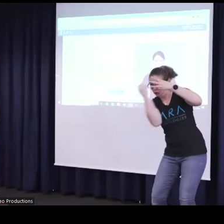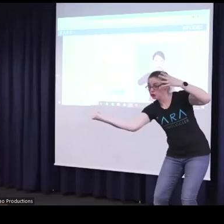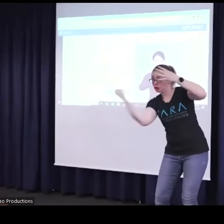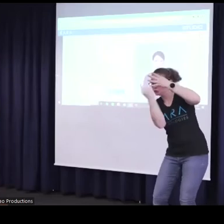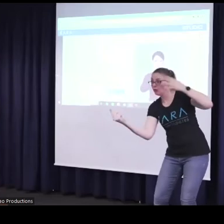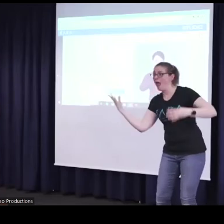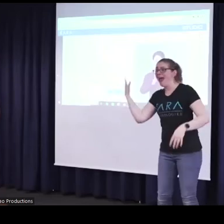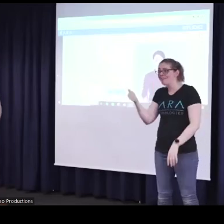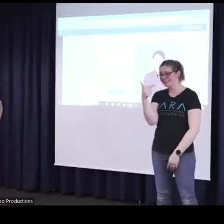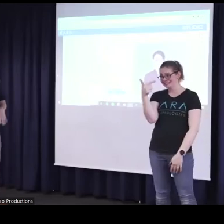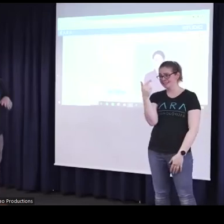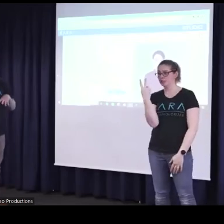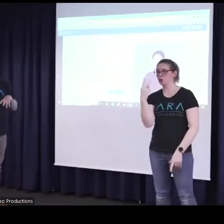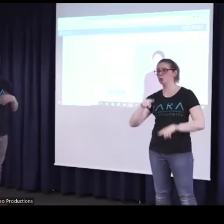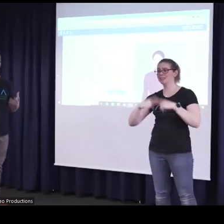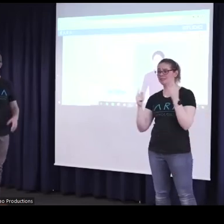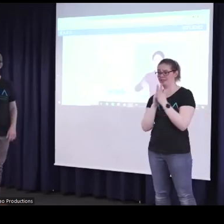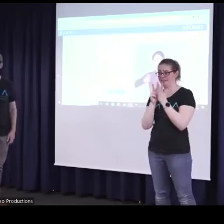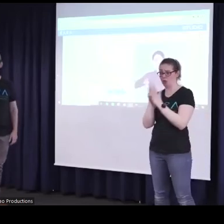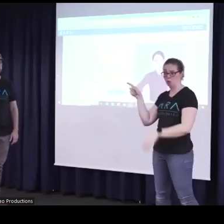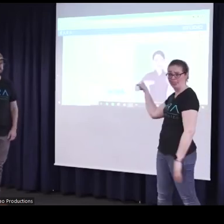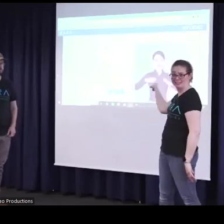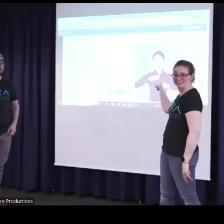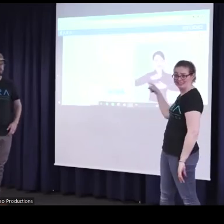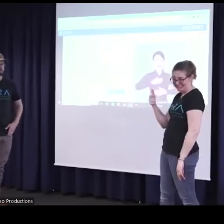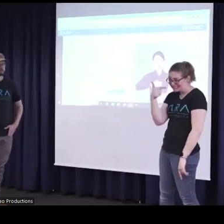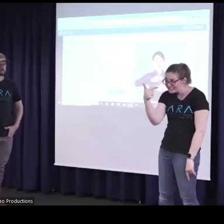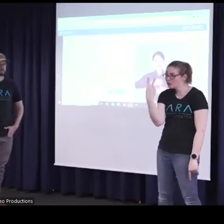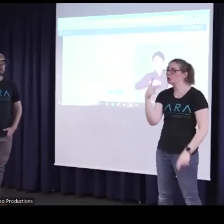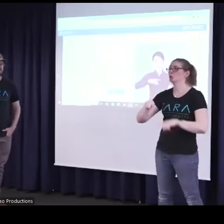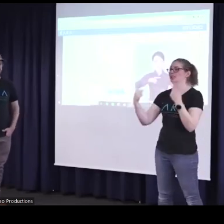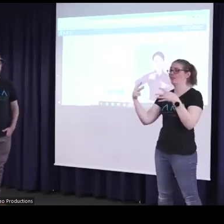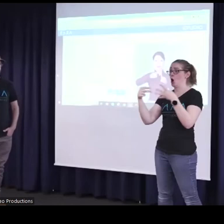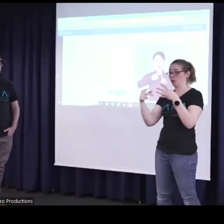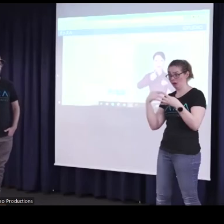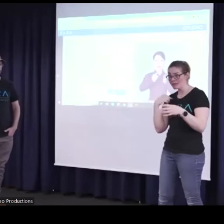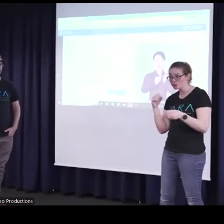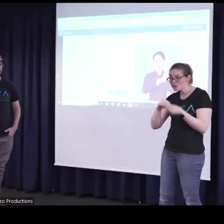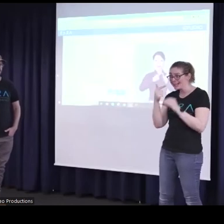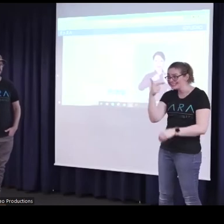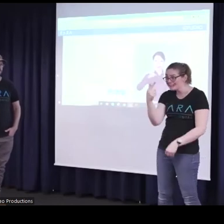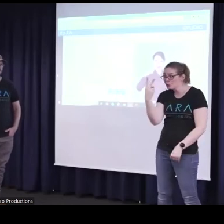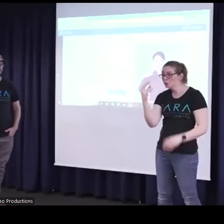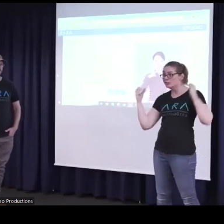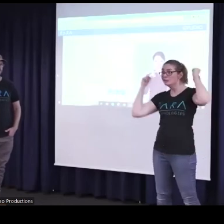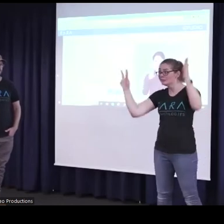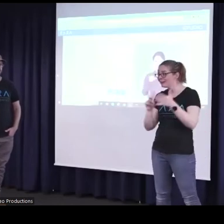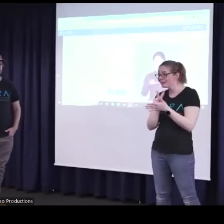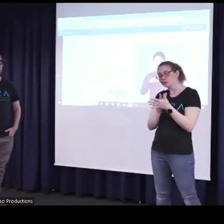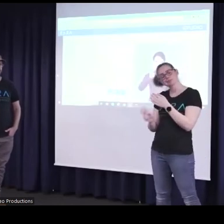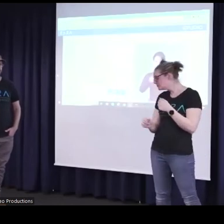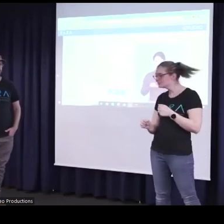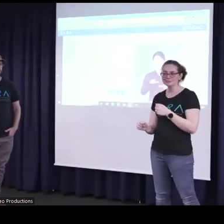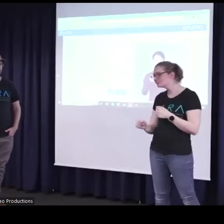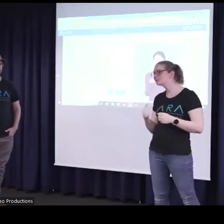So the different structures of the sentence. So there's 72 different videos that make up this. So there's